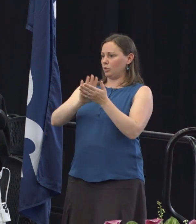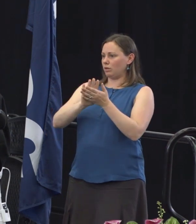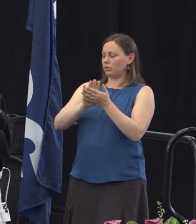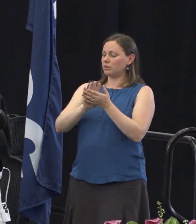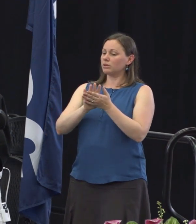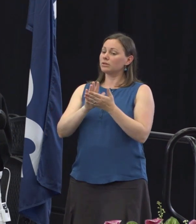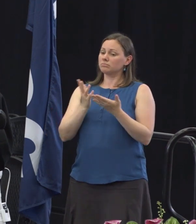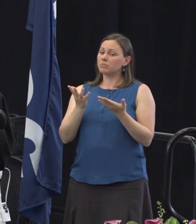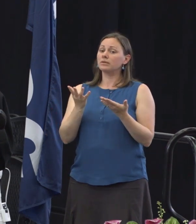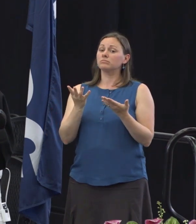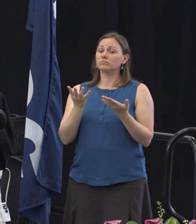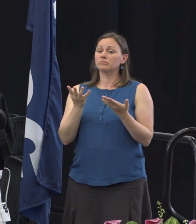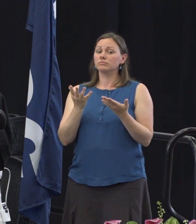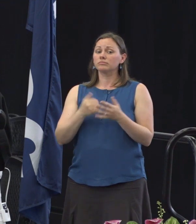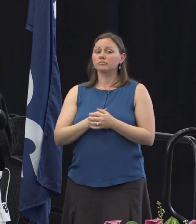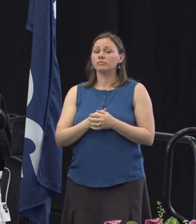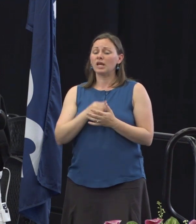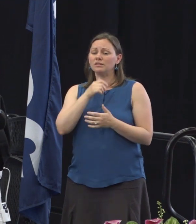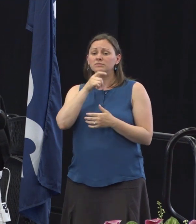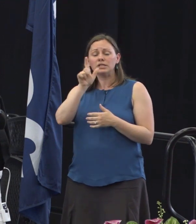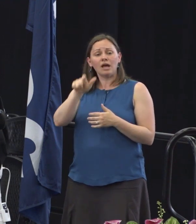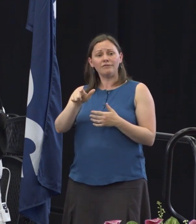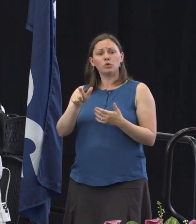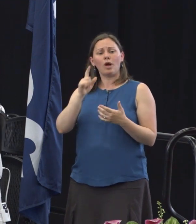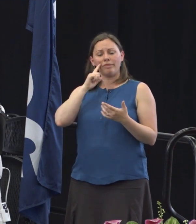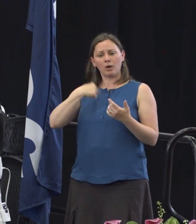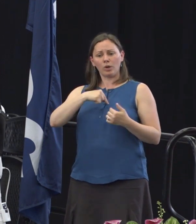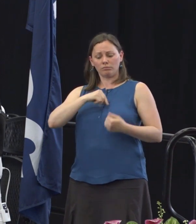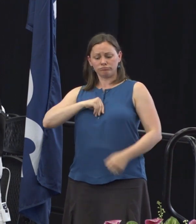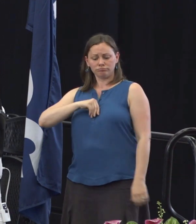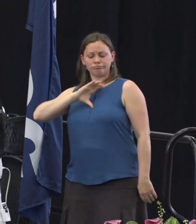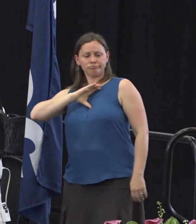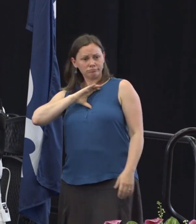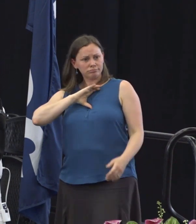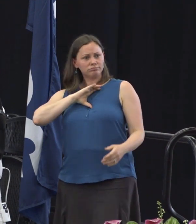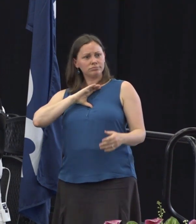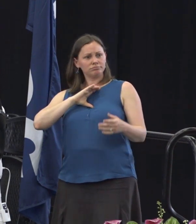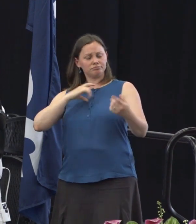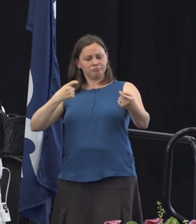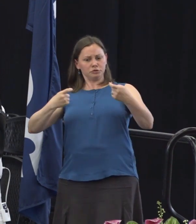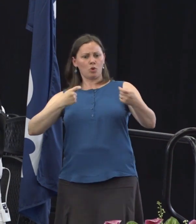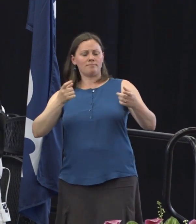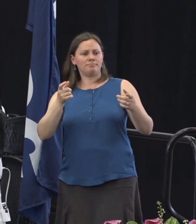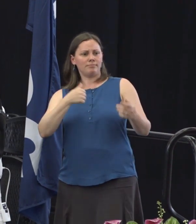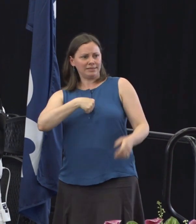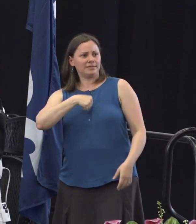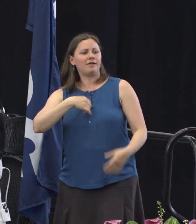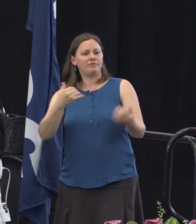we've changed that pain into power over our lives,